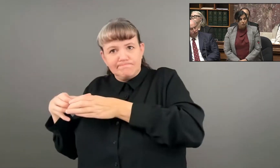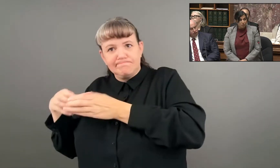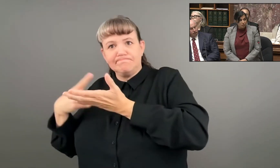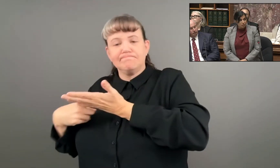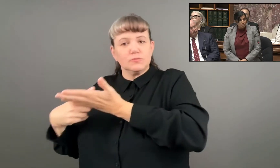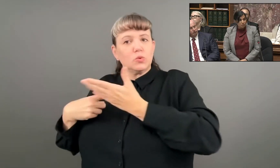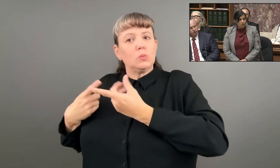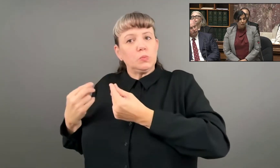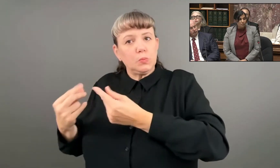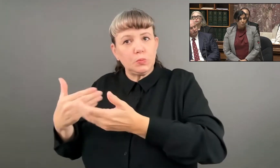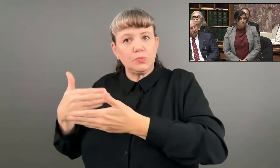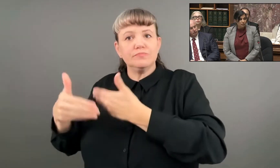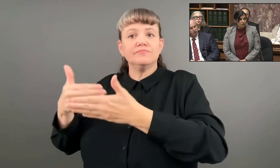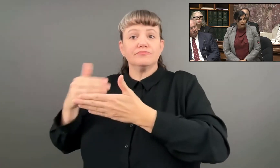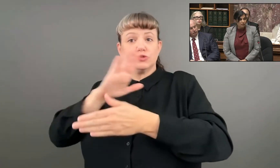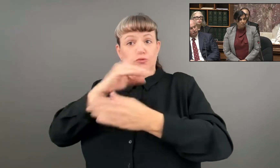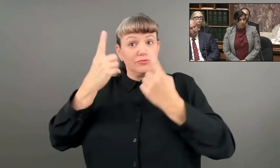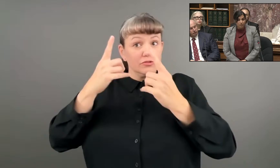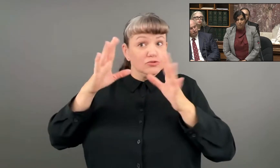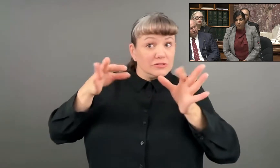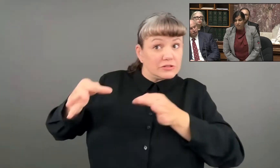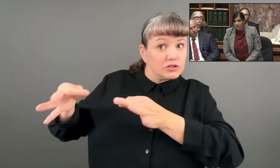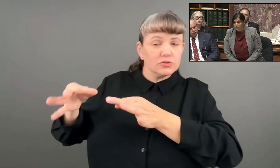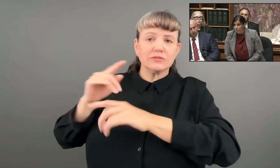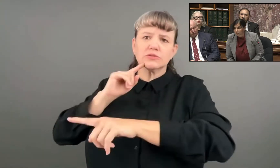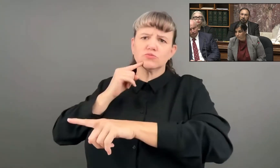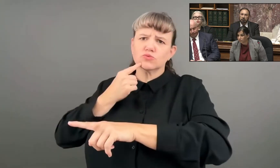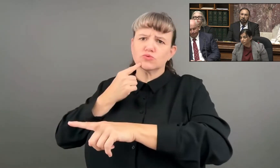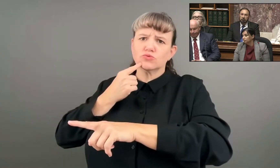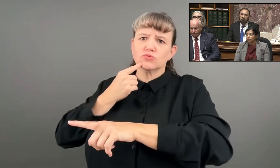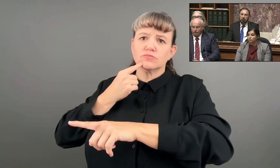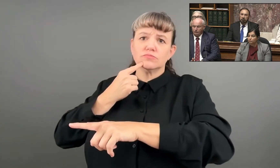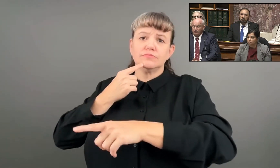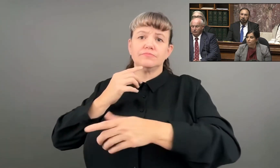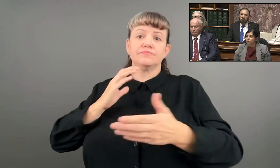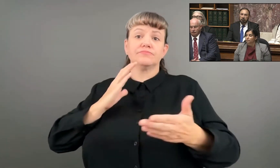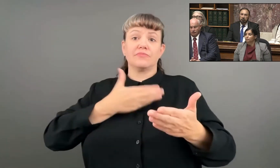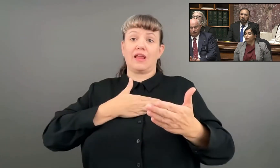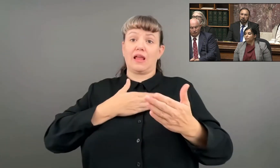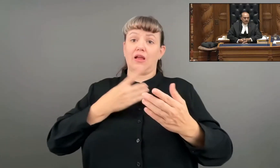our instructions were to uphold and defend property rights. Thank you.